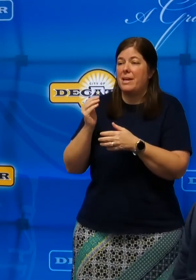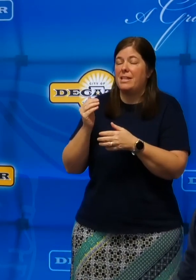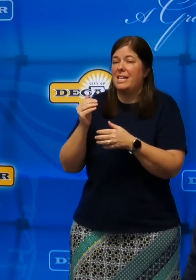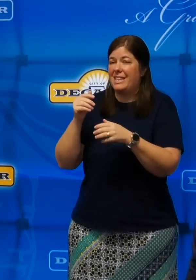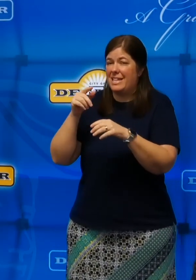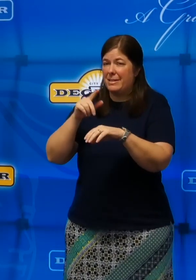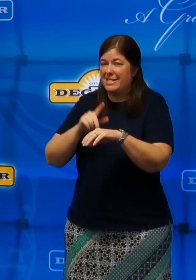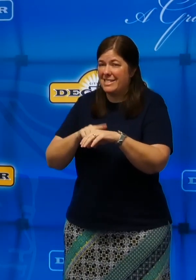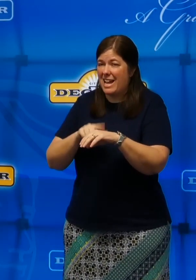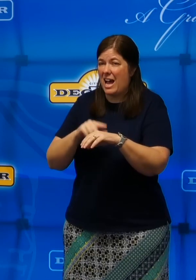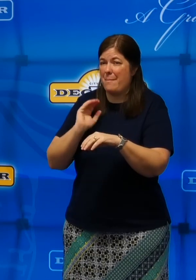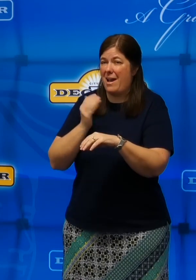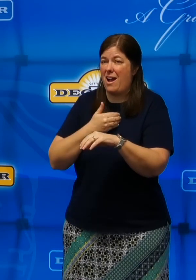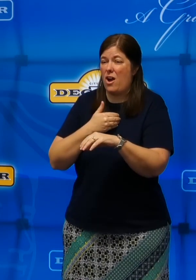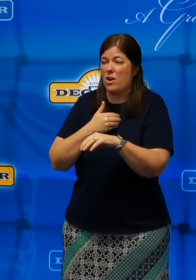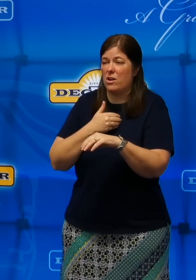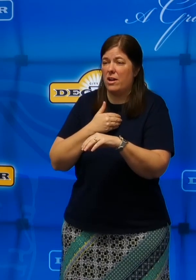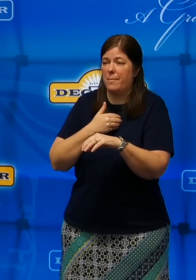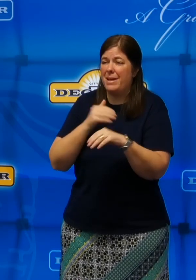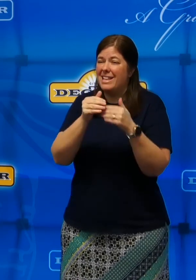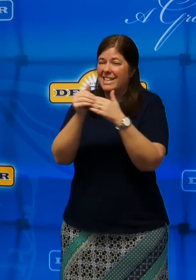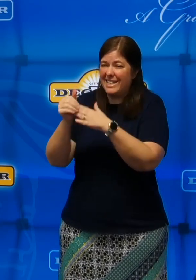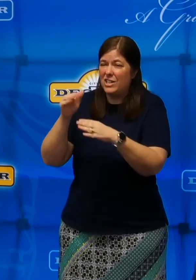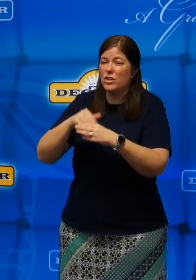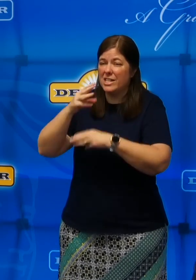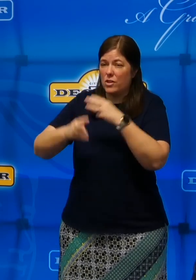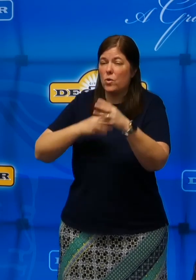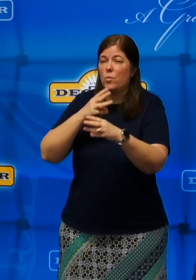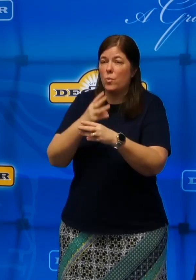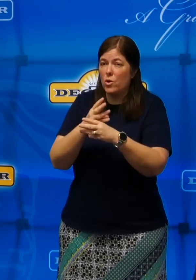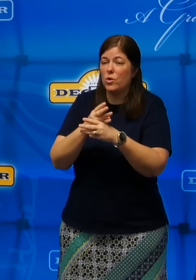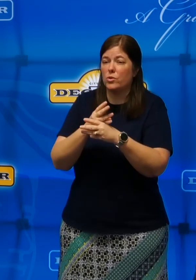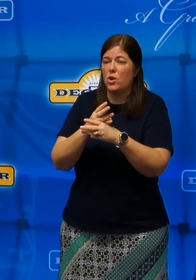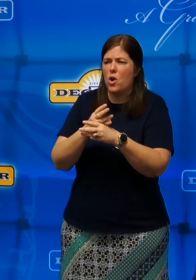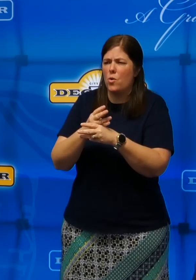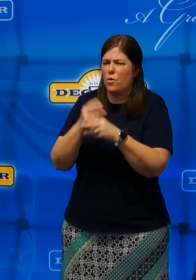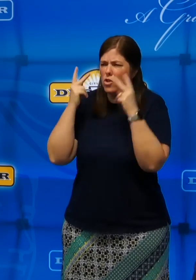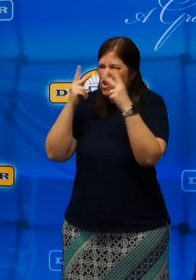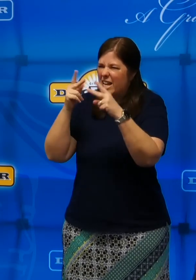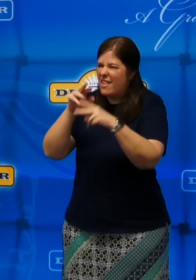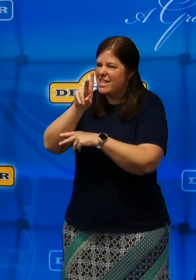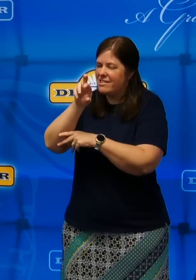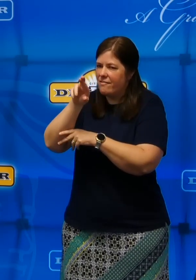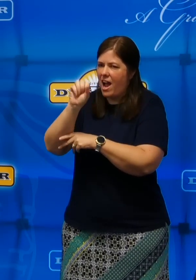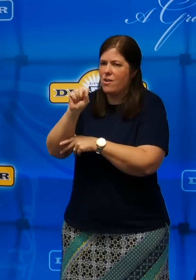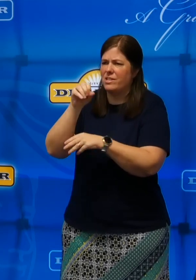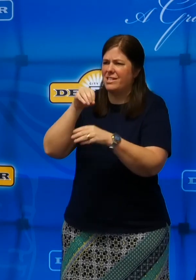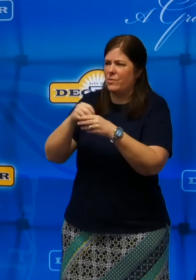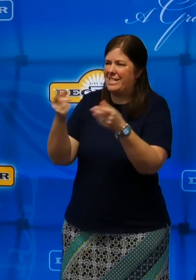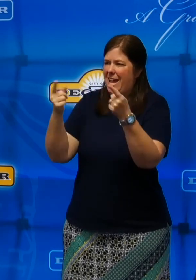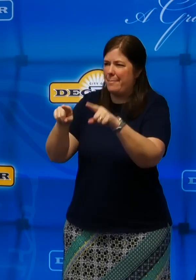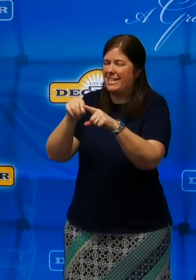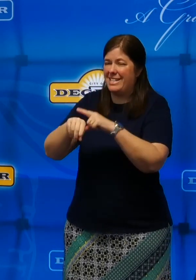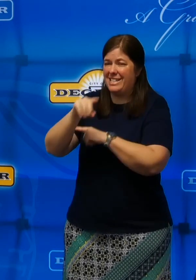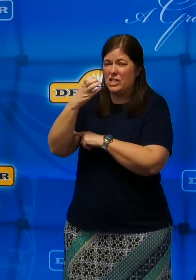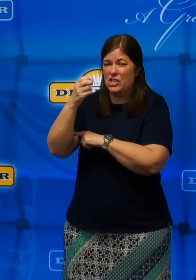at a new virus that seemed to be overtaking Wuhan, China, and with growing